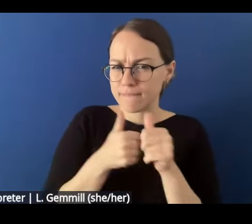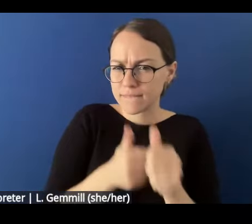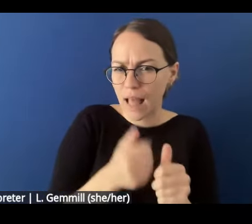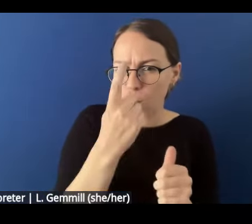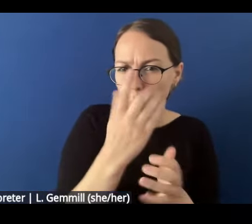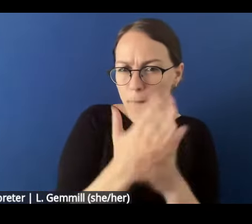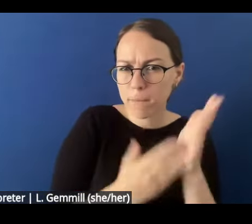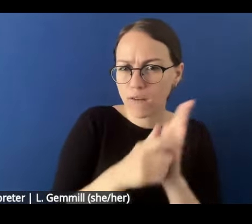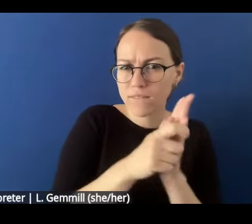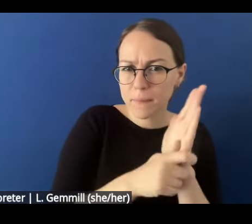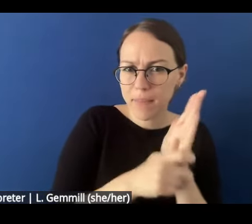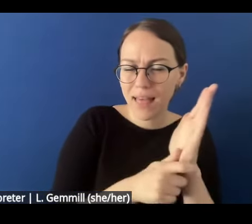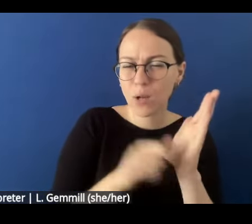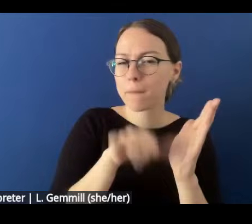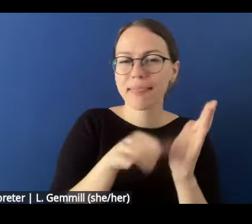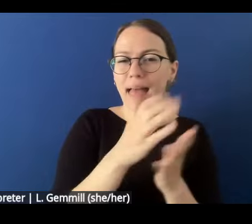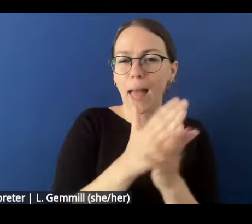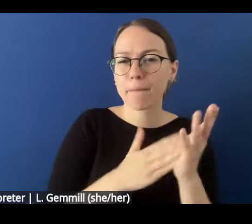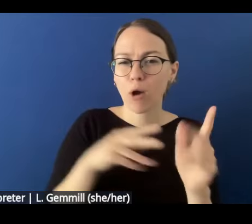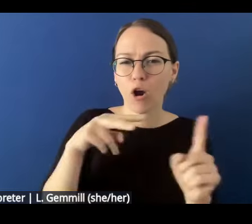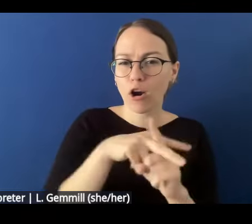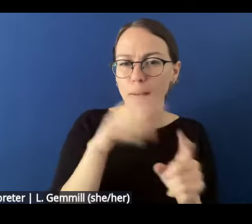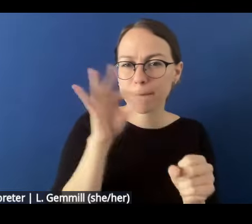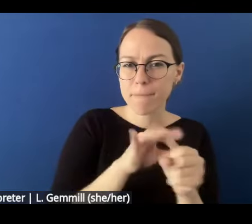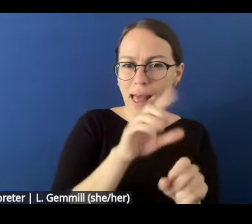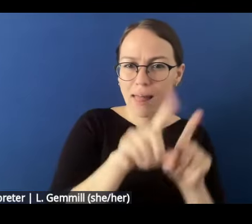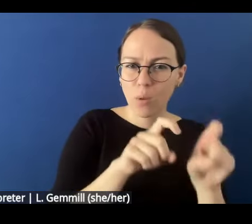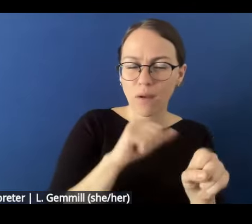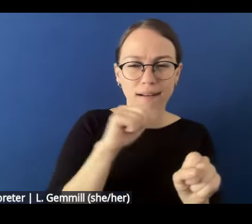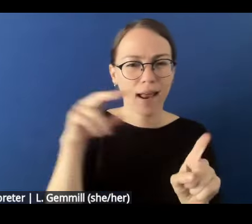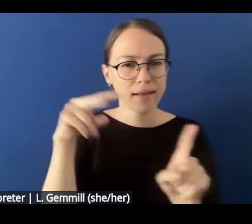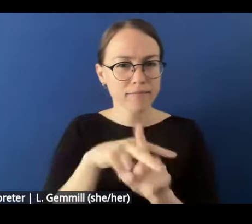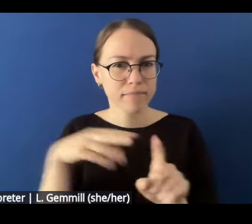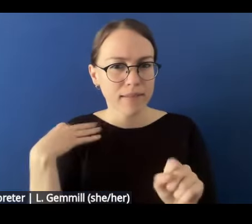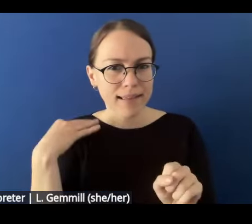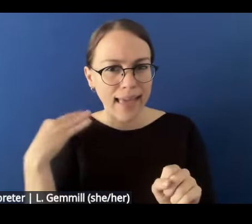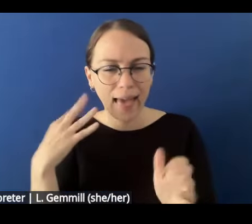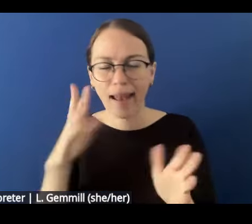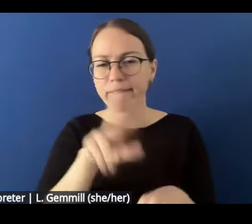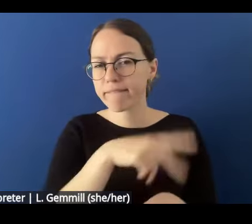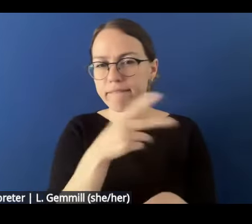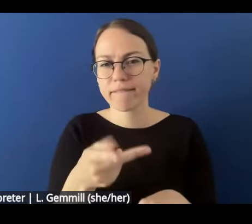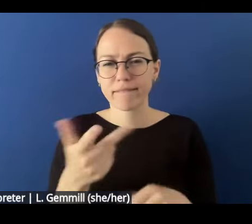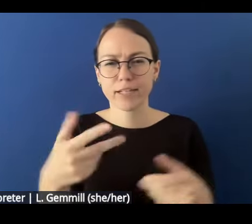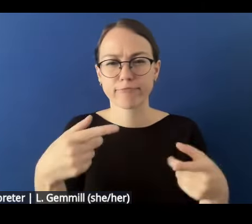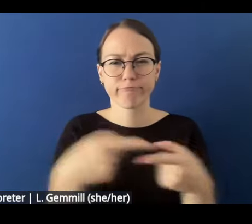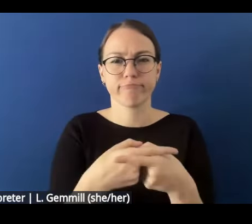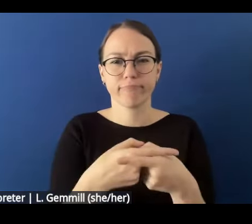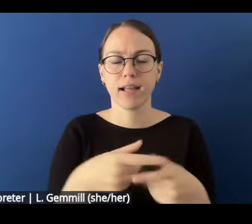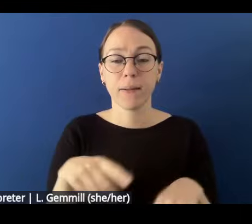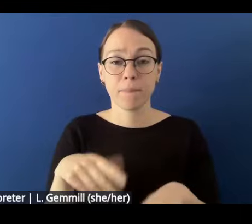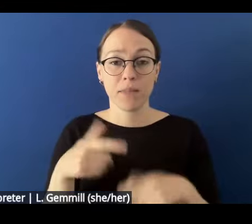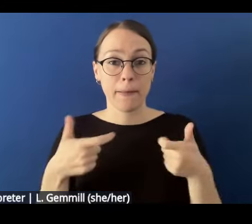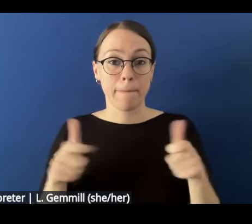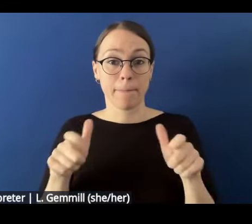was a part that applied to ballot questions and not to candidates, or vice versa. So the biggest change that we have